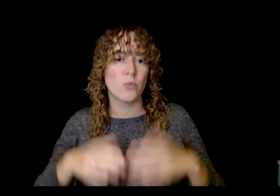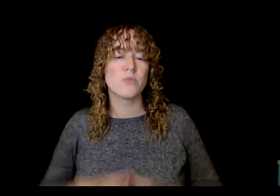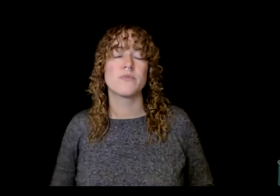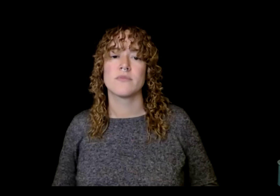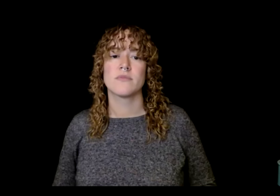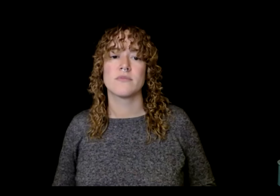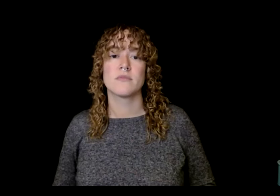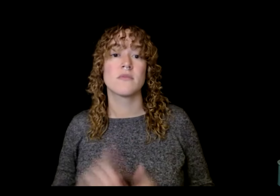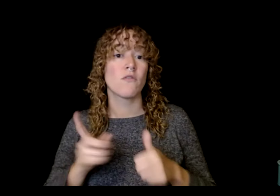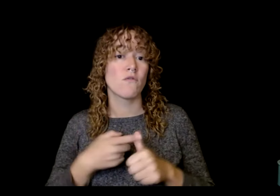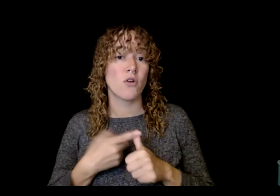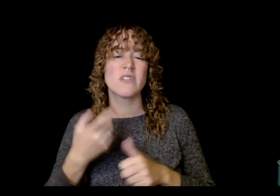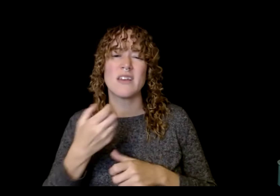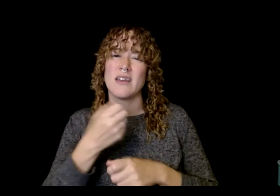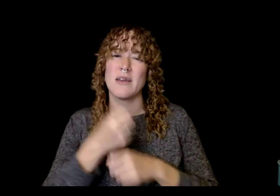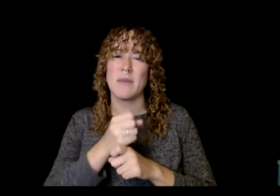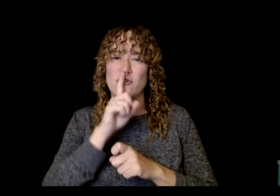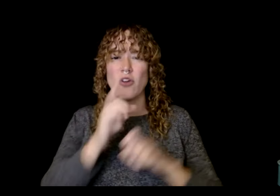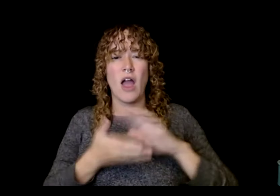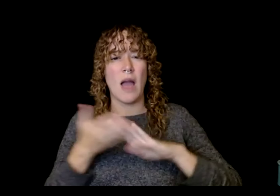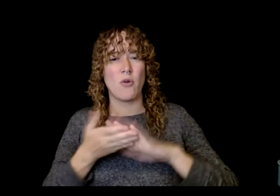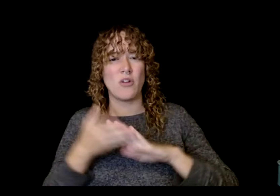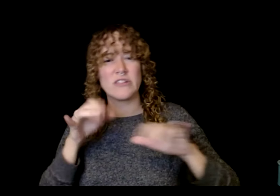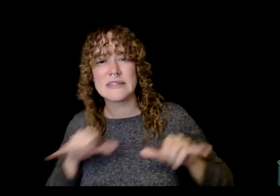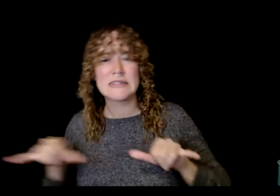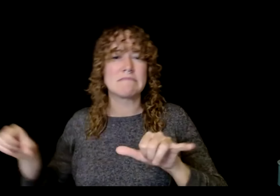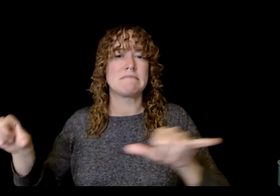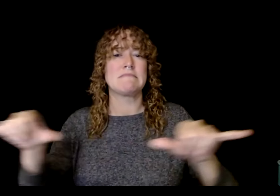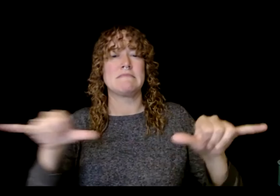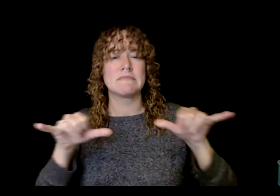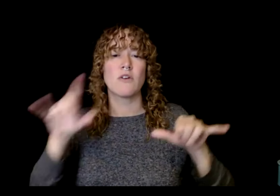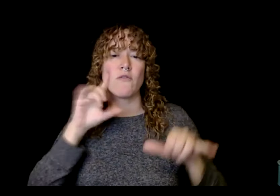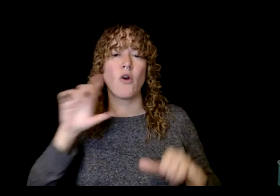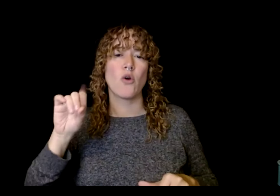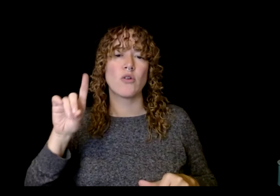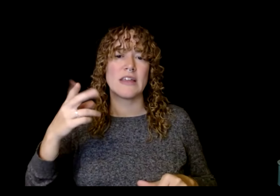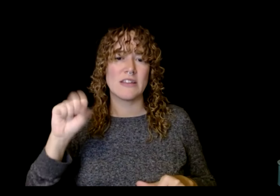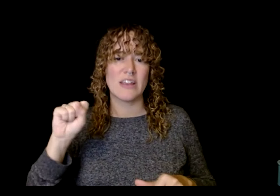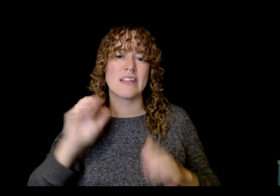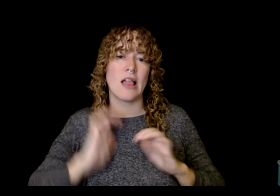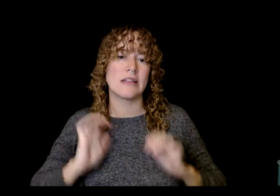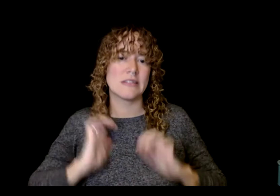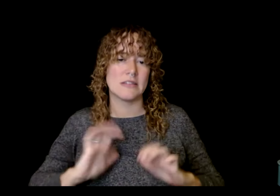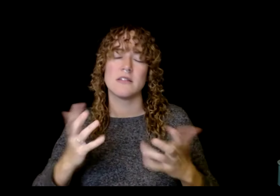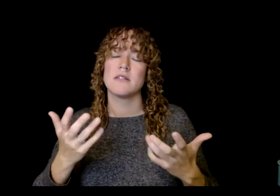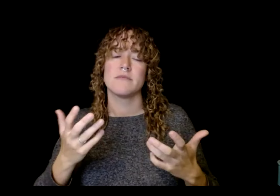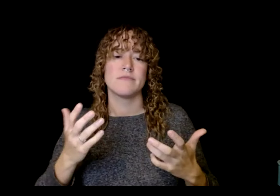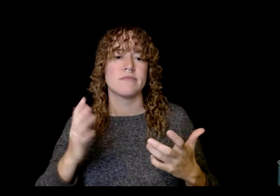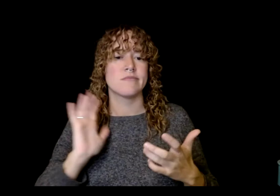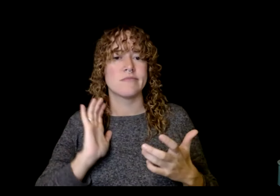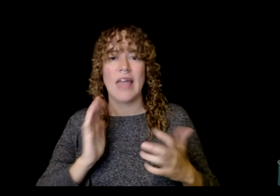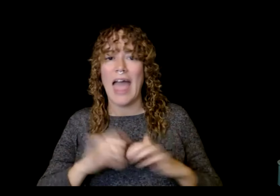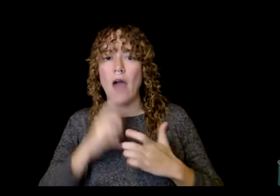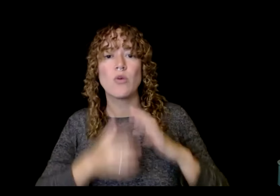to ensure continuity of operations for Oregon Department of Human Services clients. That will always remain our